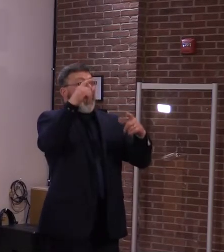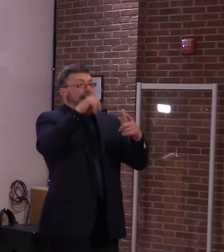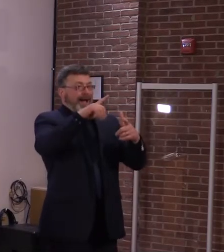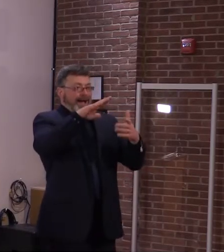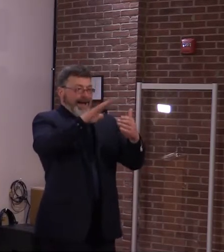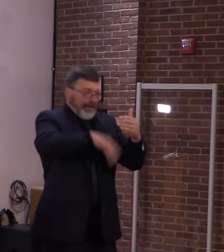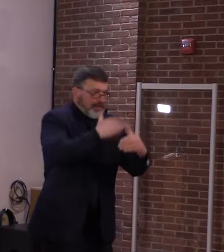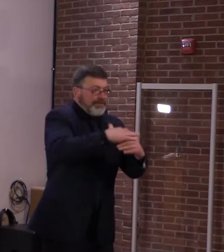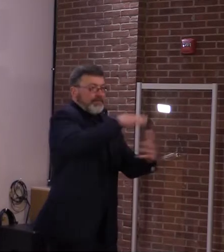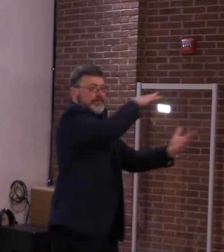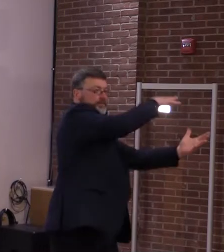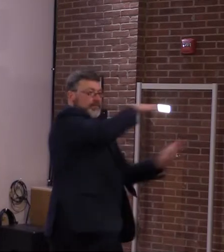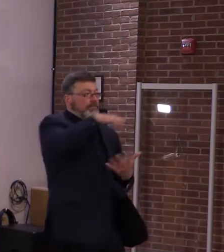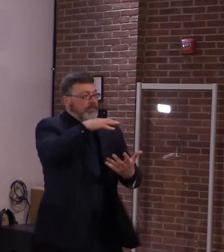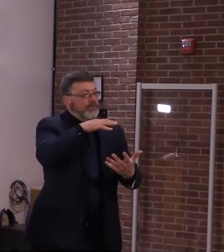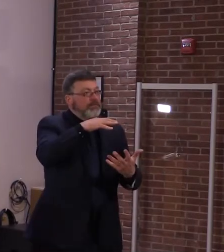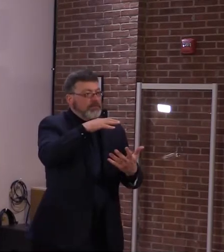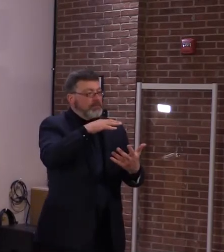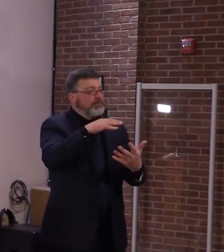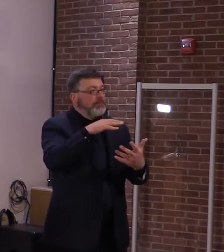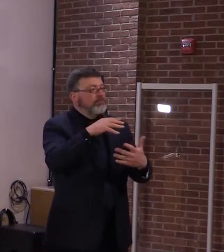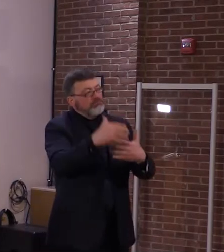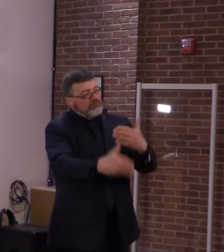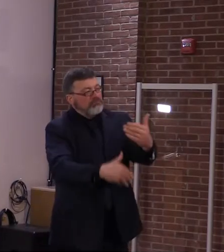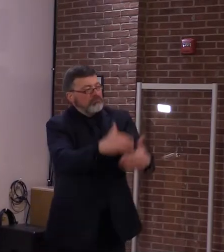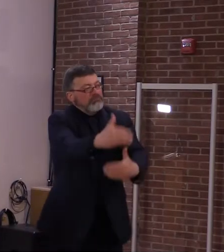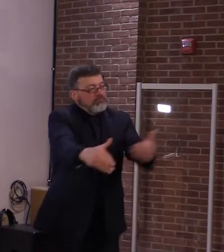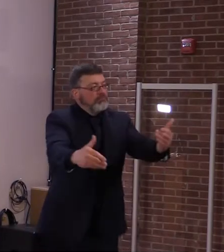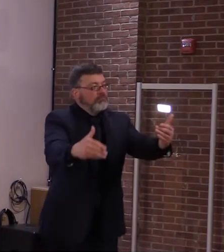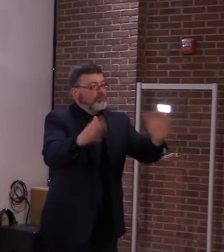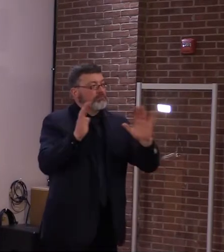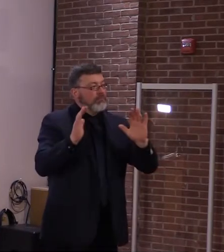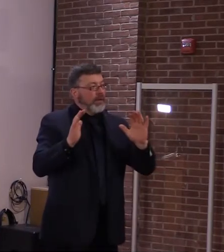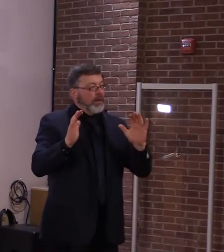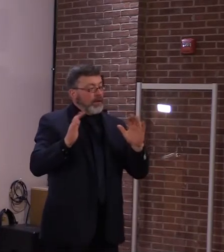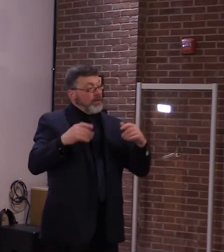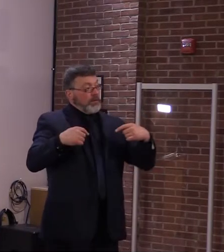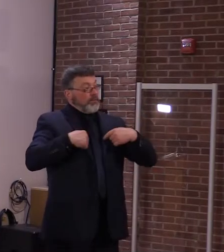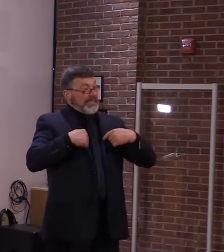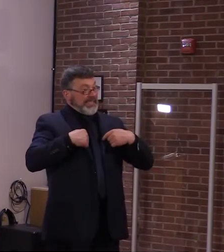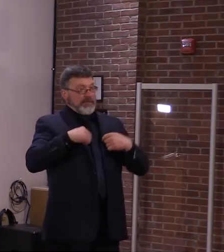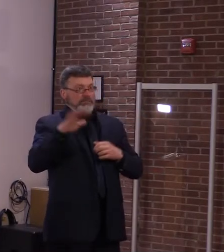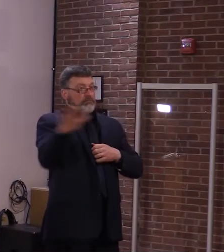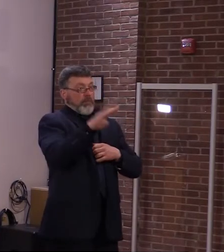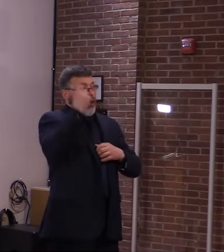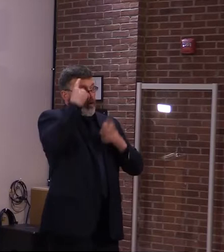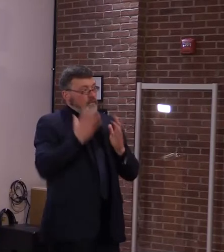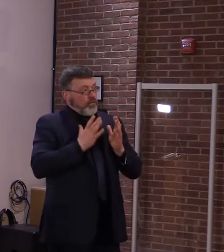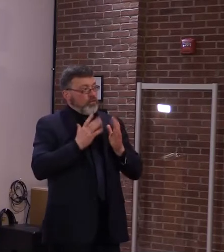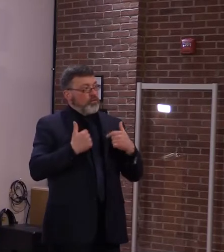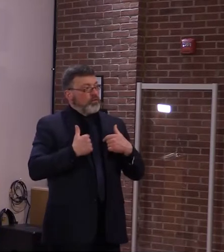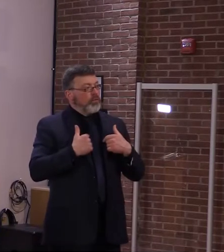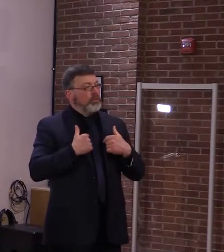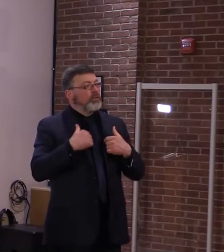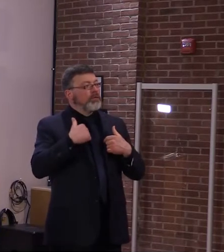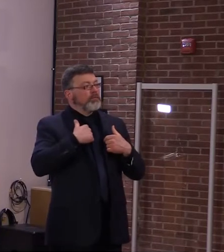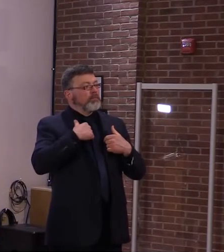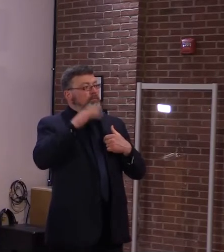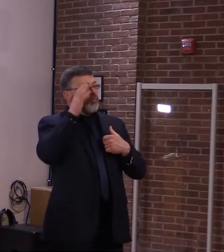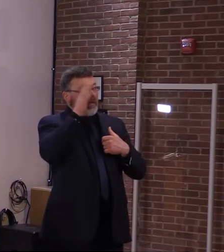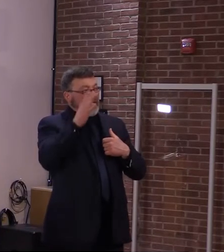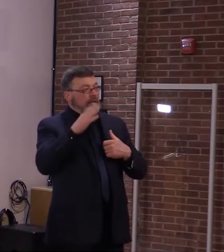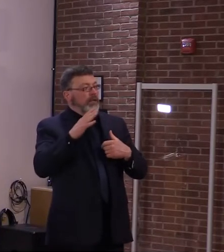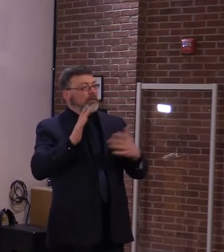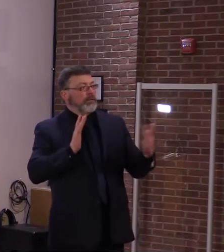Tuesday, they will tell us if the pause is lifted, how much they're going to ship us. And that will be a